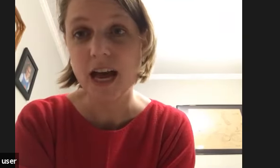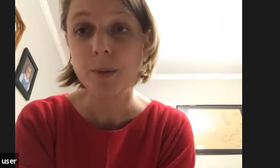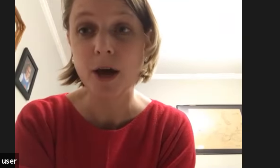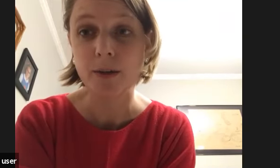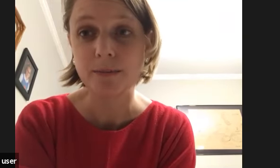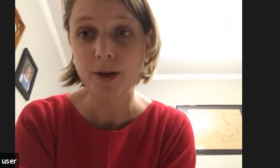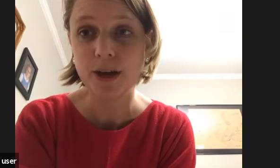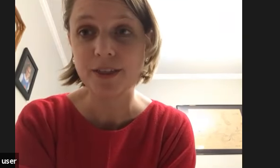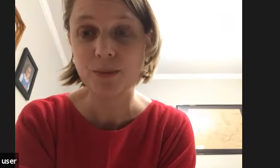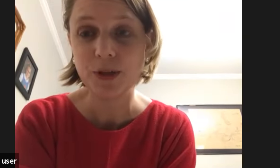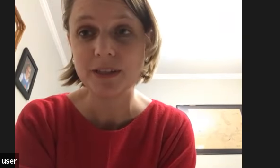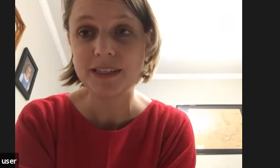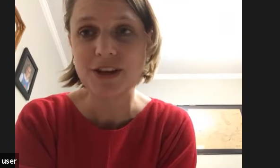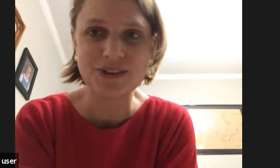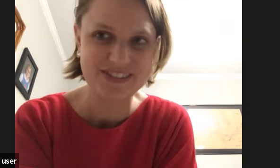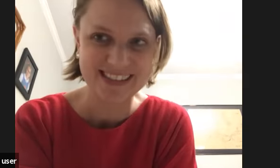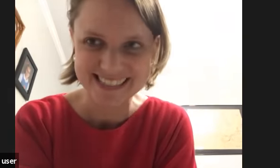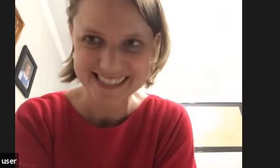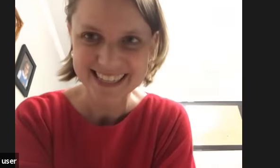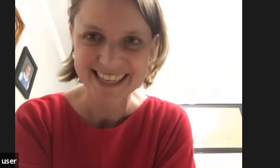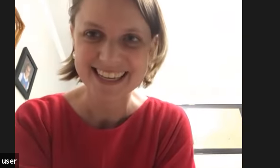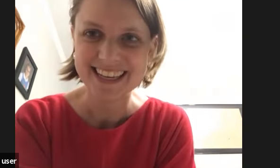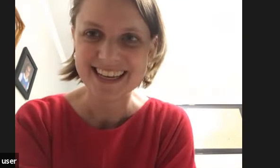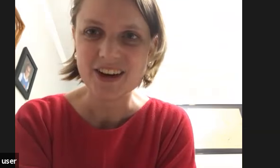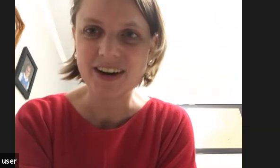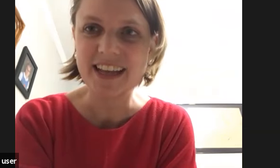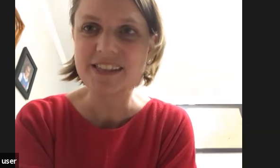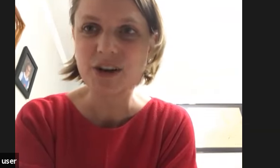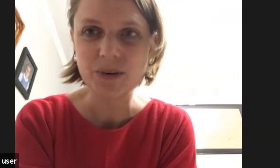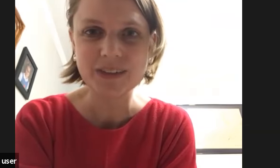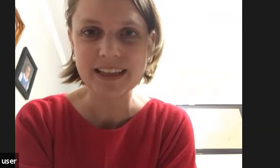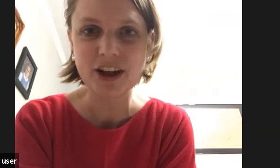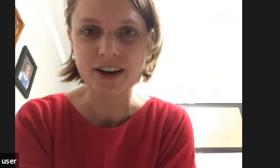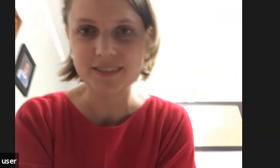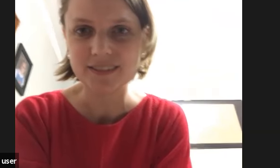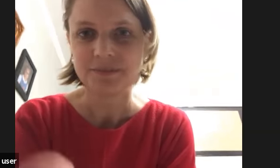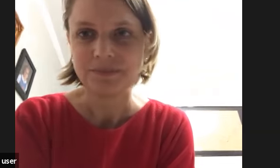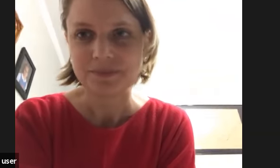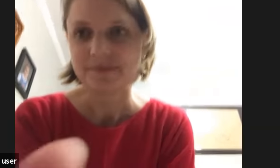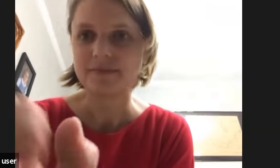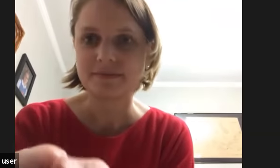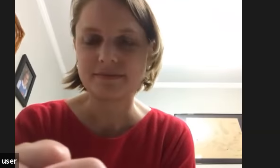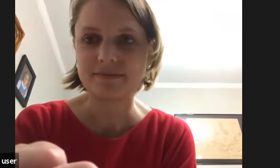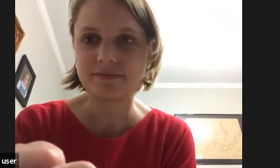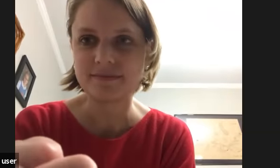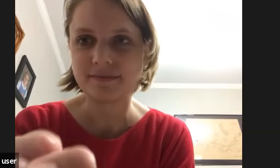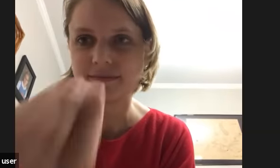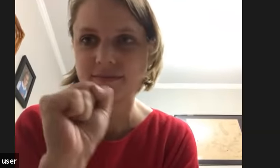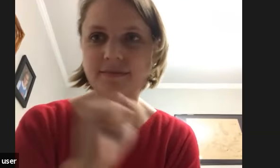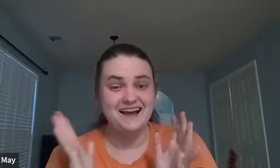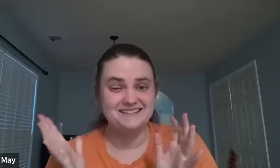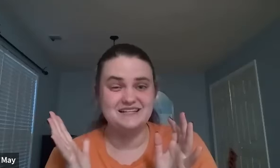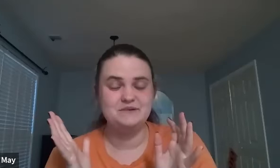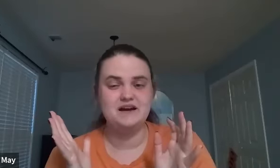I'm a mom. I want the will you please go do this? Or let's go get the car. Okay. So the reason I asked that is